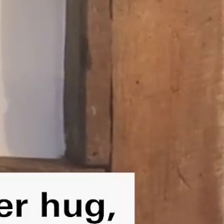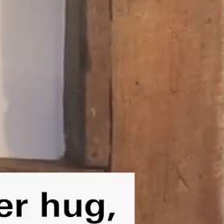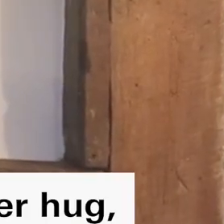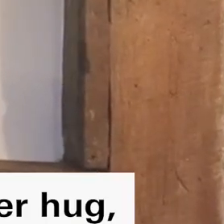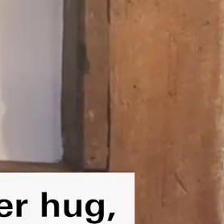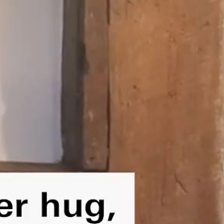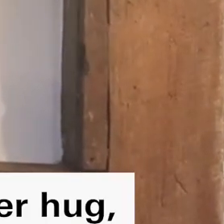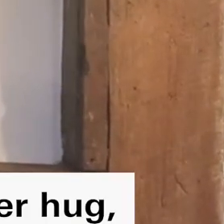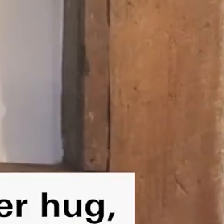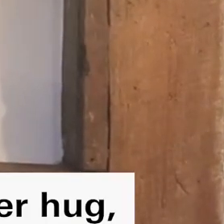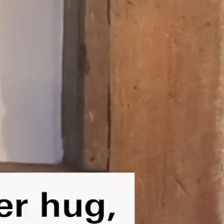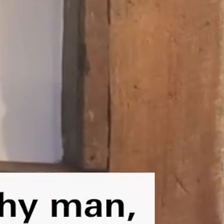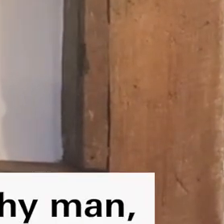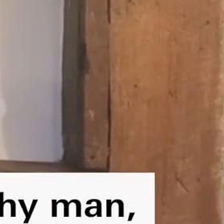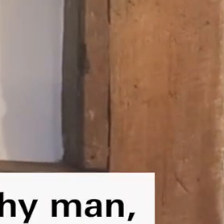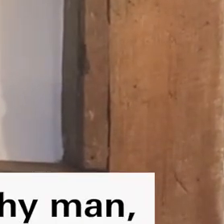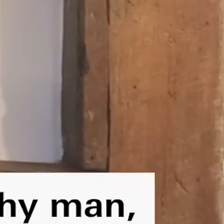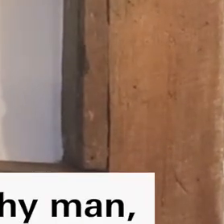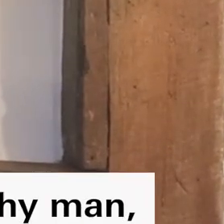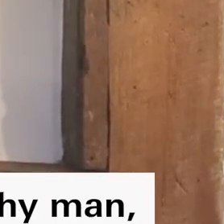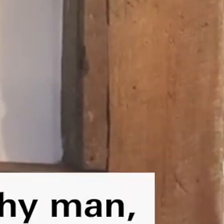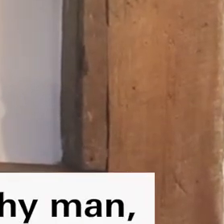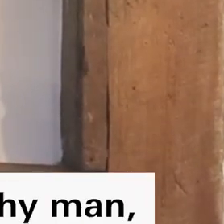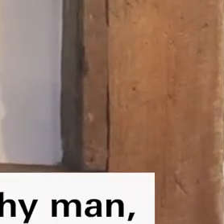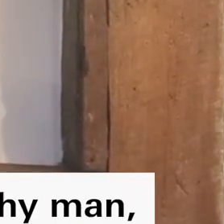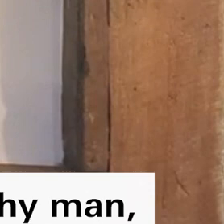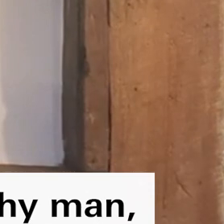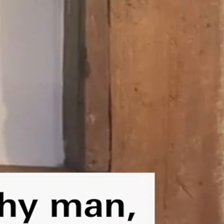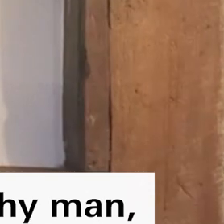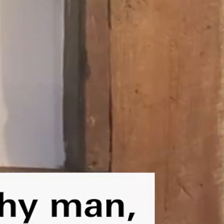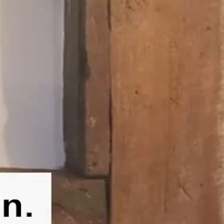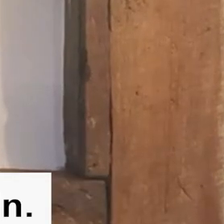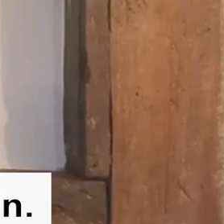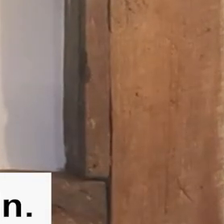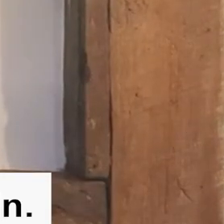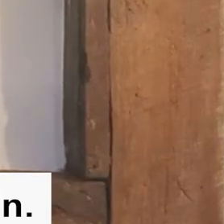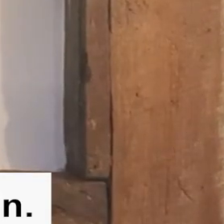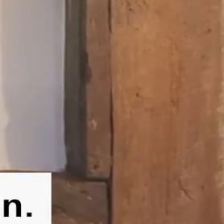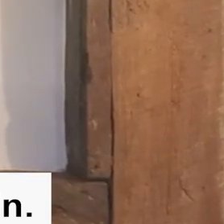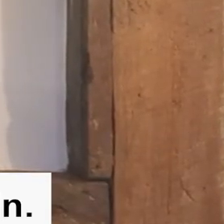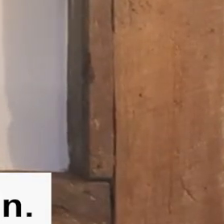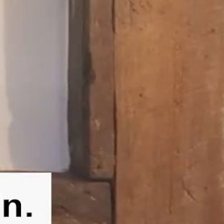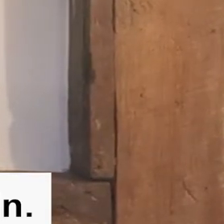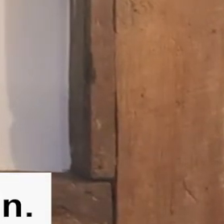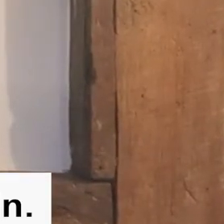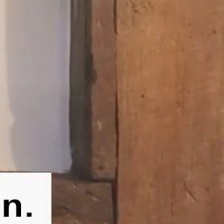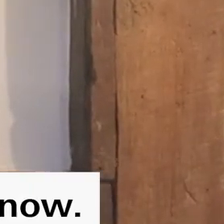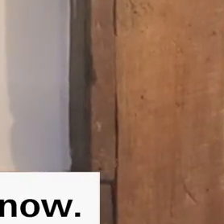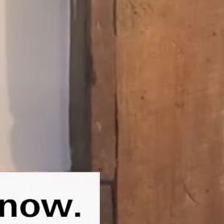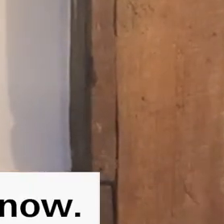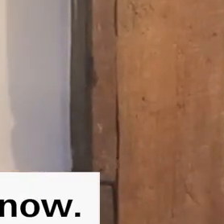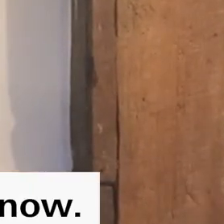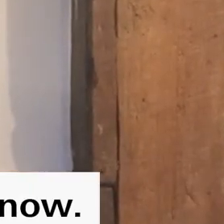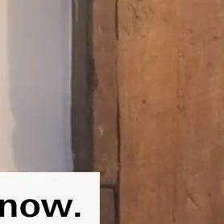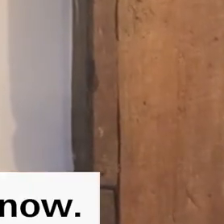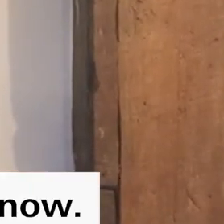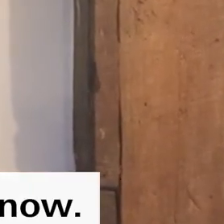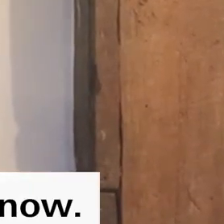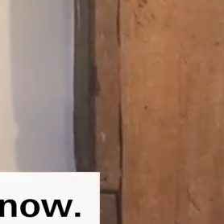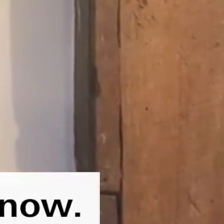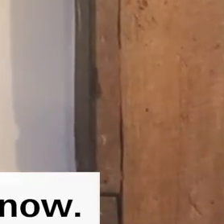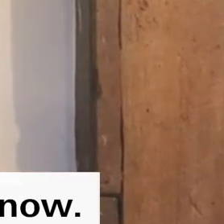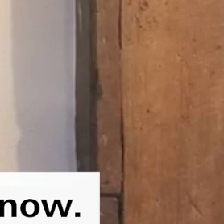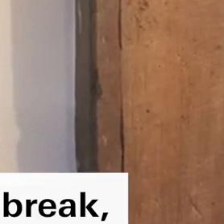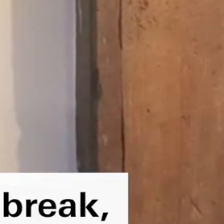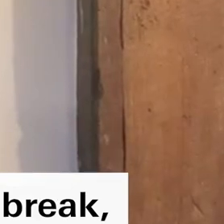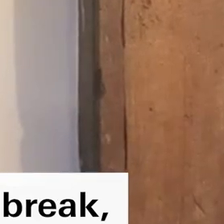reason, when I have a hug or take a break with a stretchy man, the world likes me again. Why is this? I will